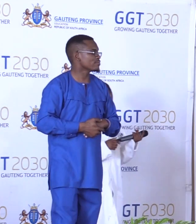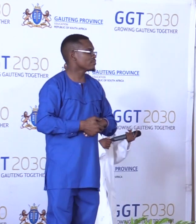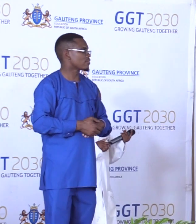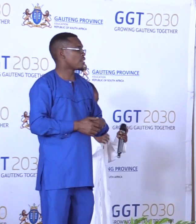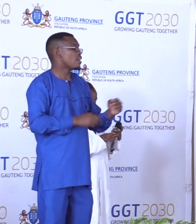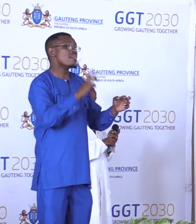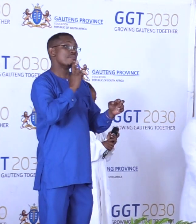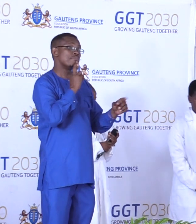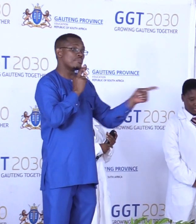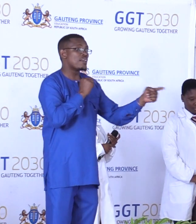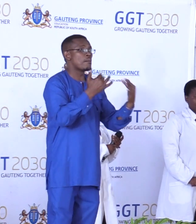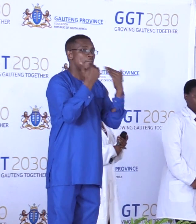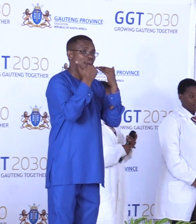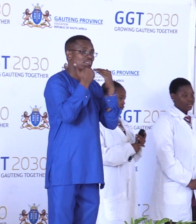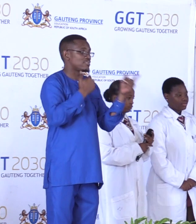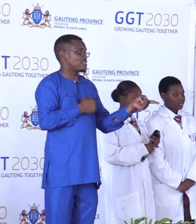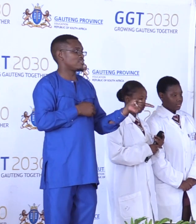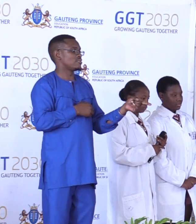the red bin for plastic,